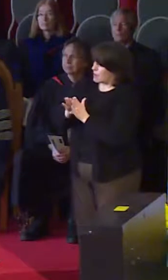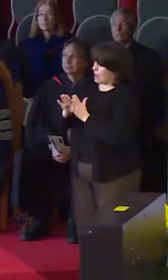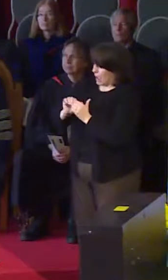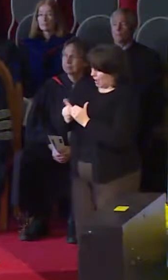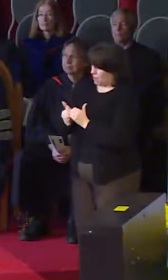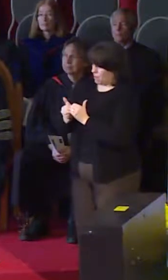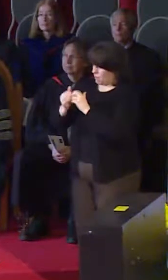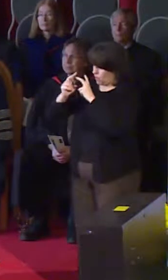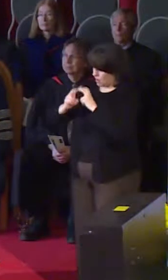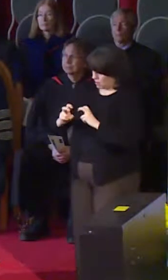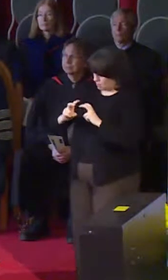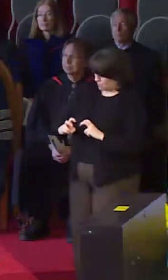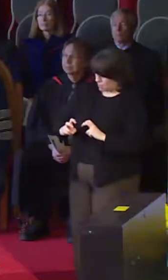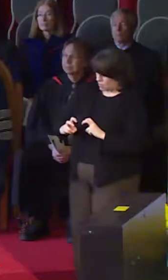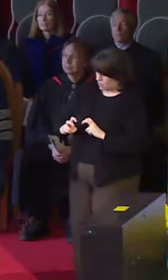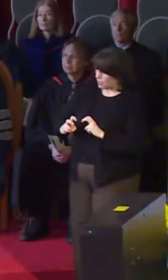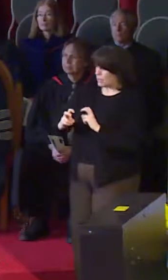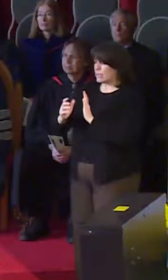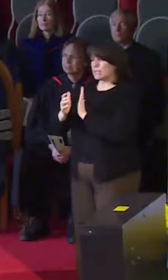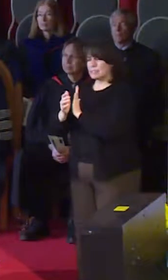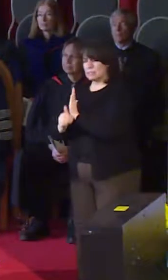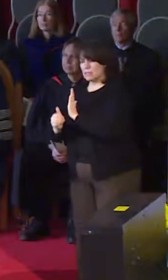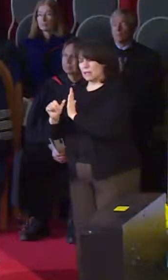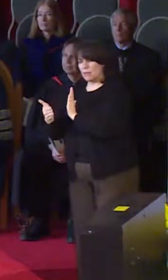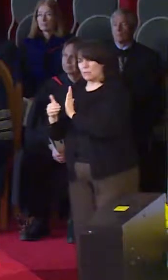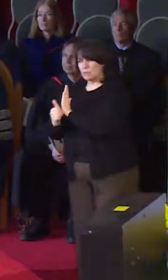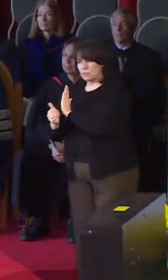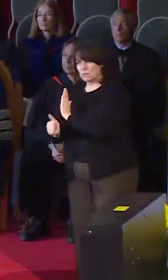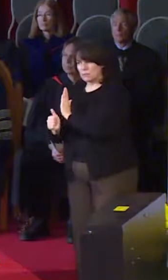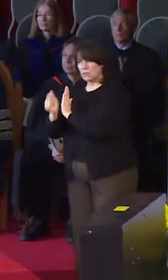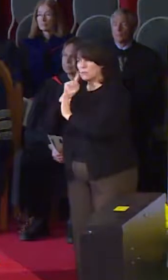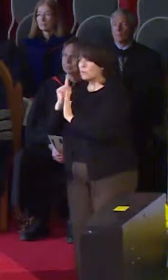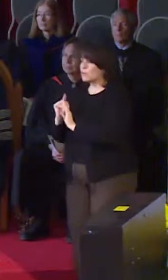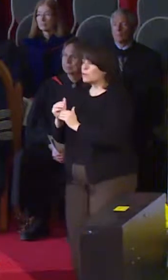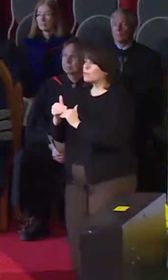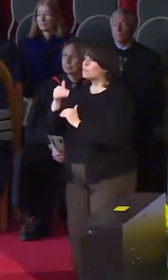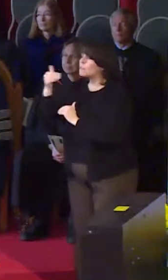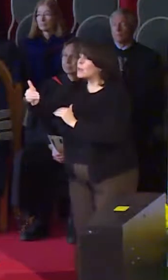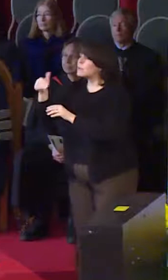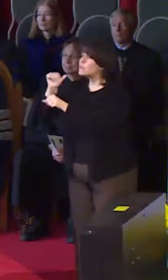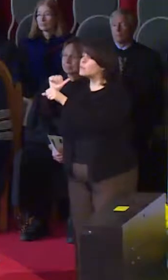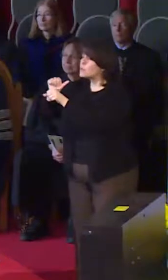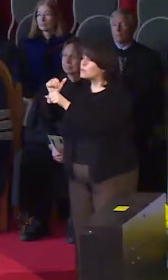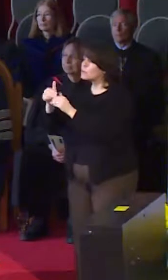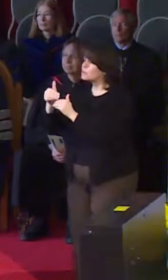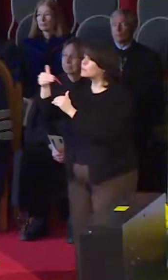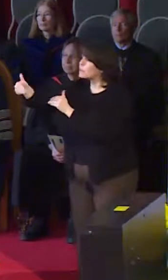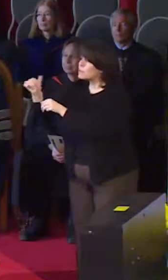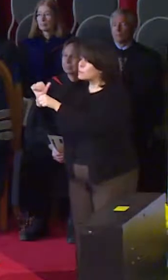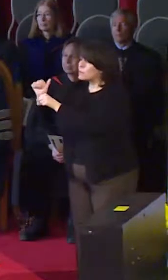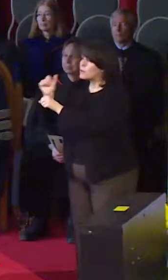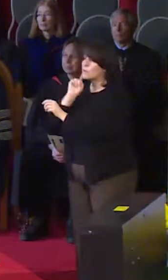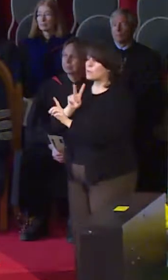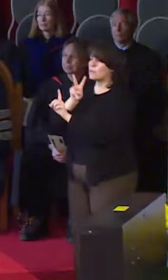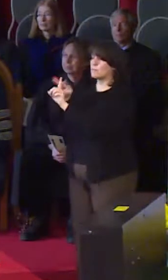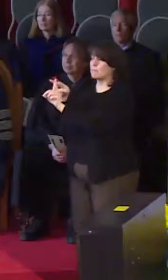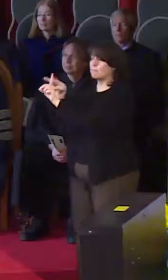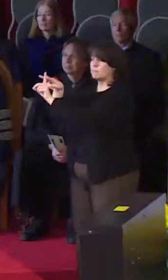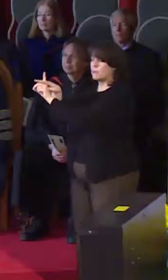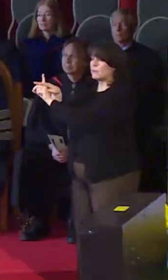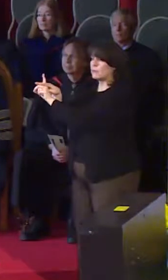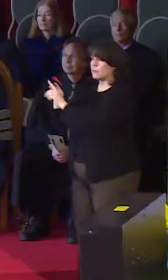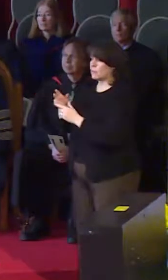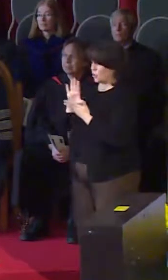analytical and the soft skills that will serve you well through each and every job you might have. What you have learned here